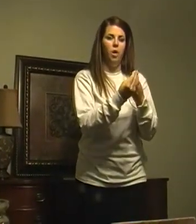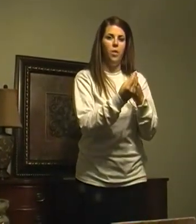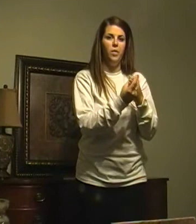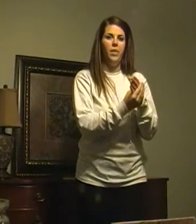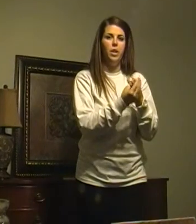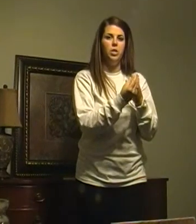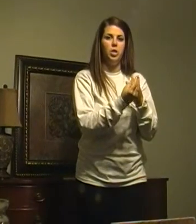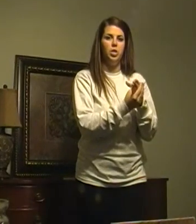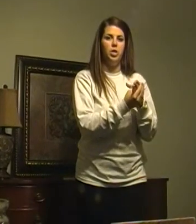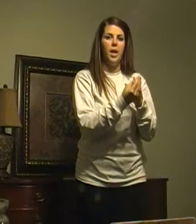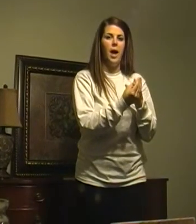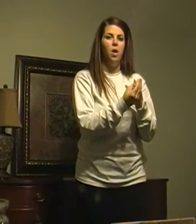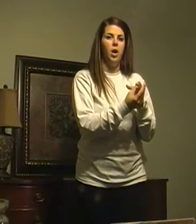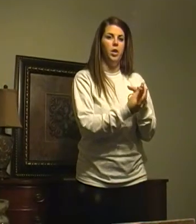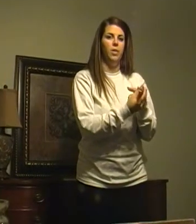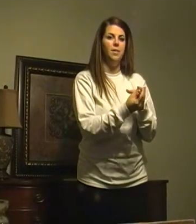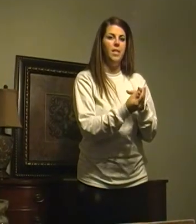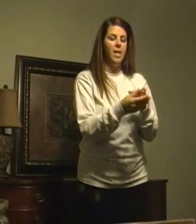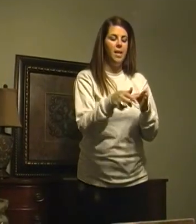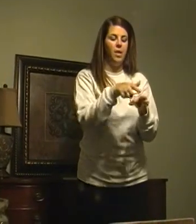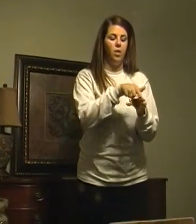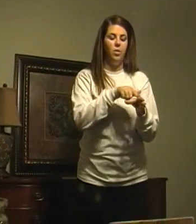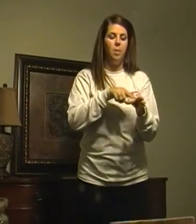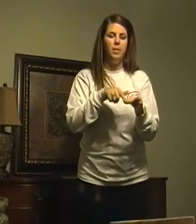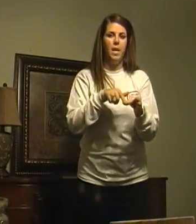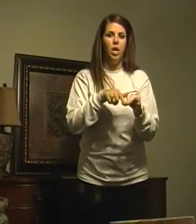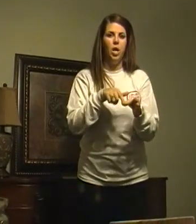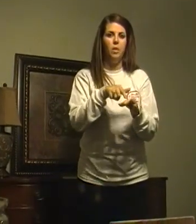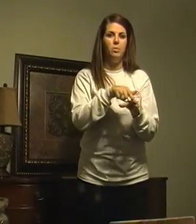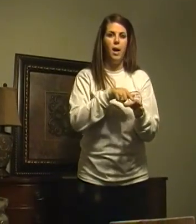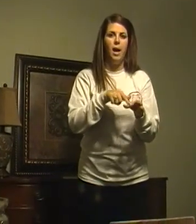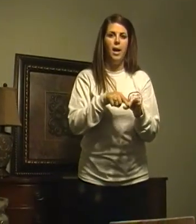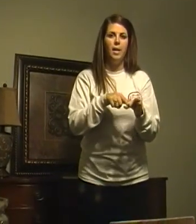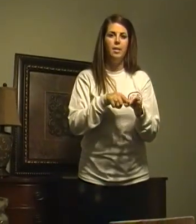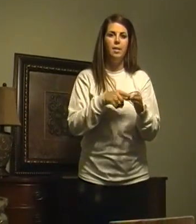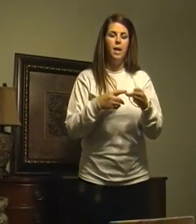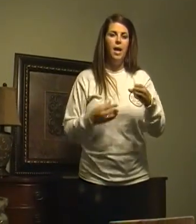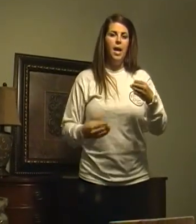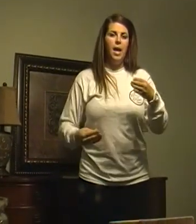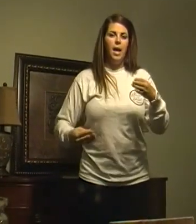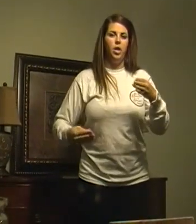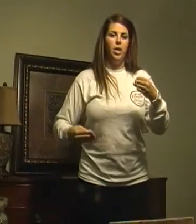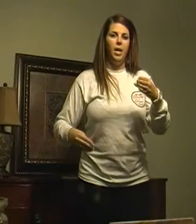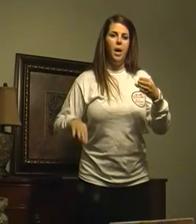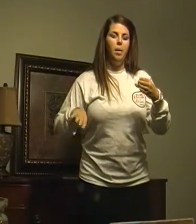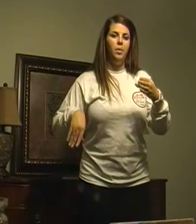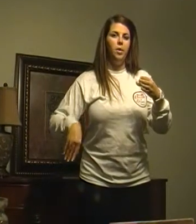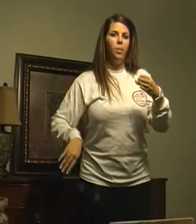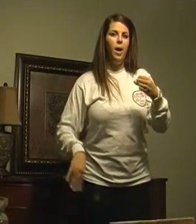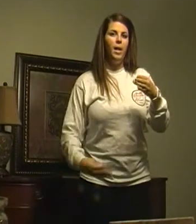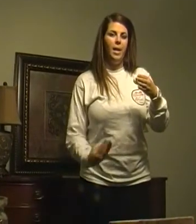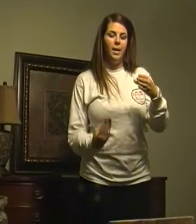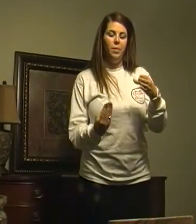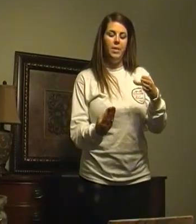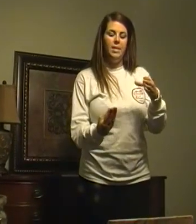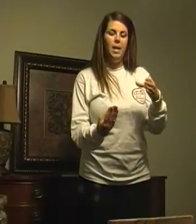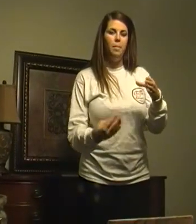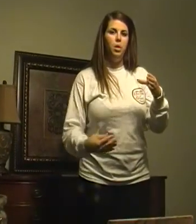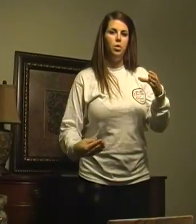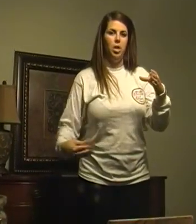all your fingers are straight out on your left hand, and your thumb is kind of curved behind. And you're going to come up with your right hand with the same